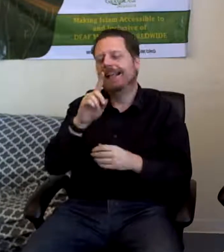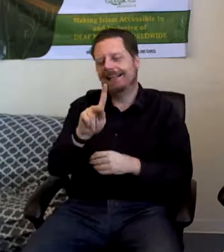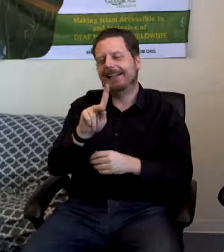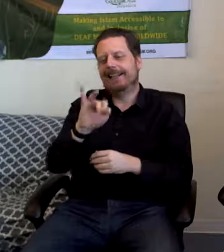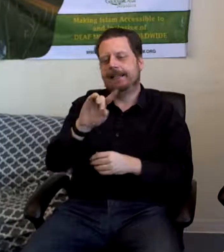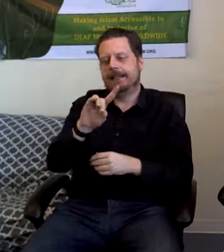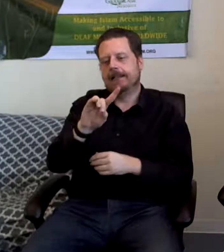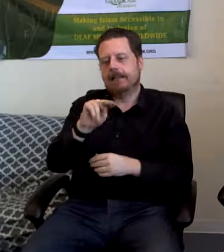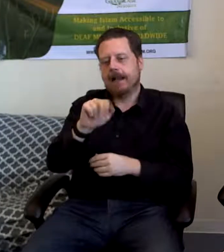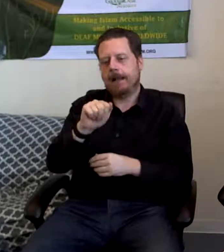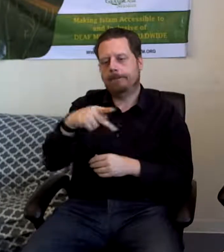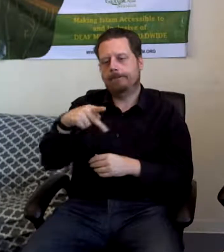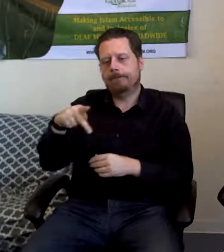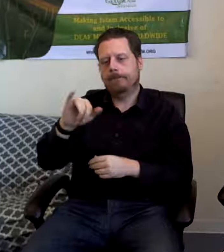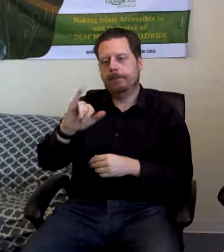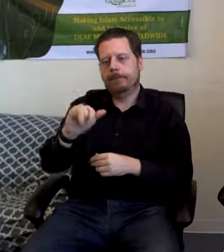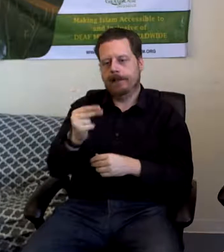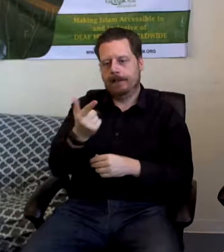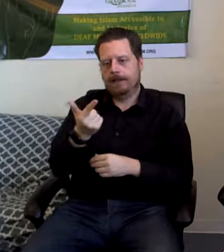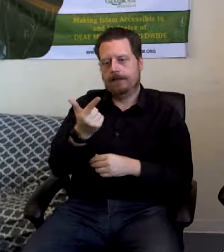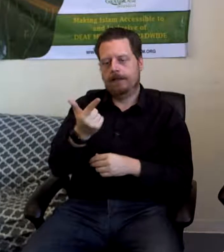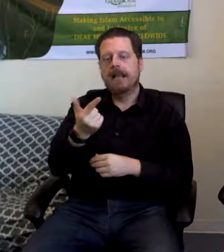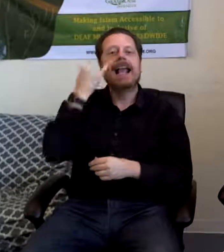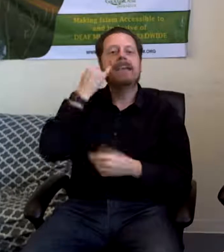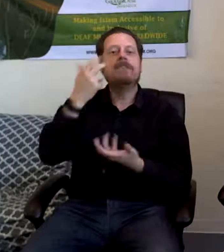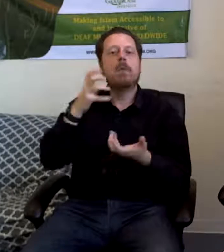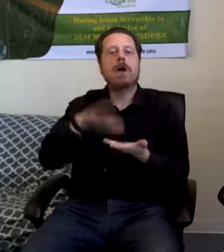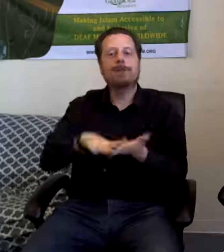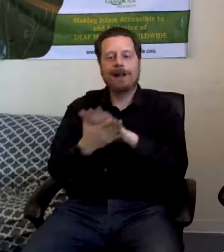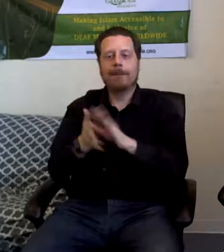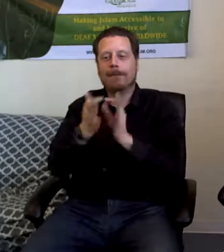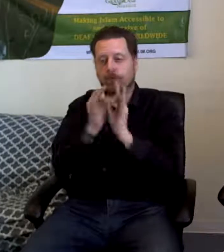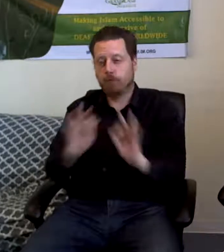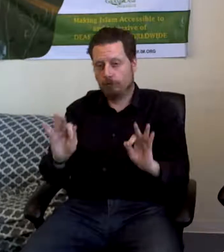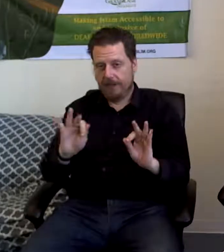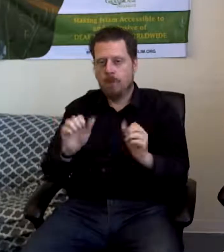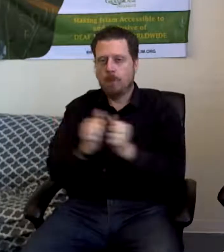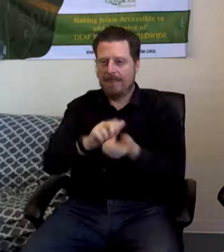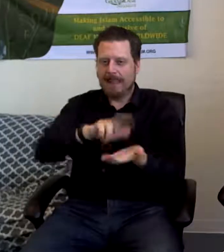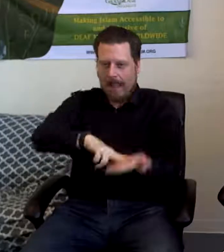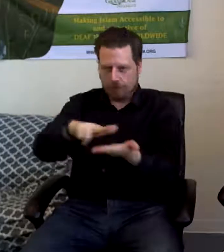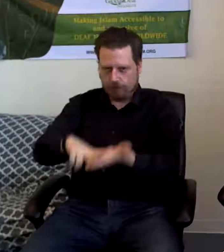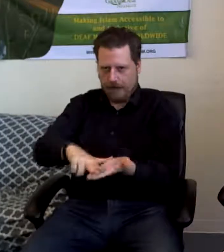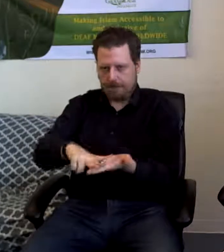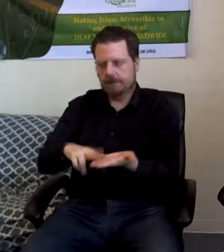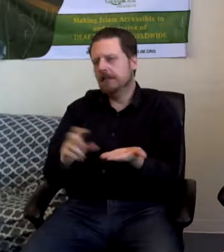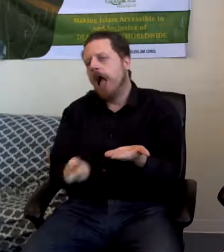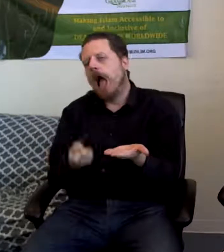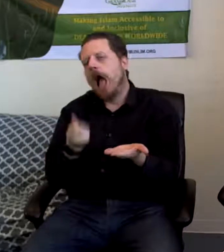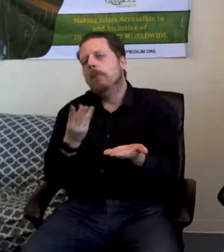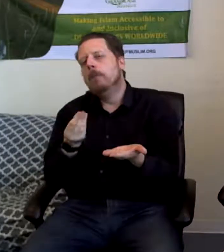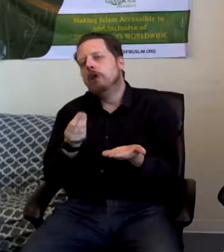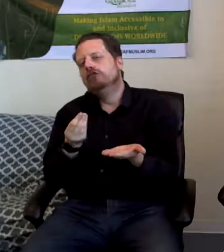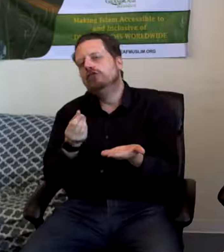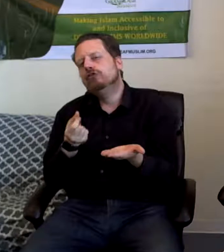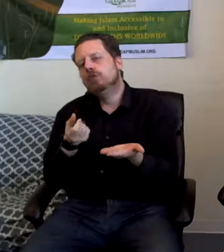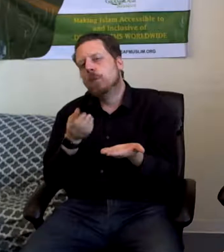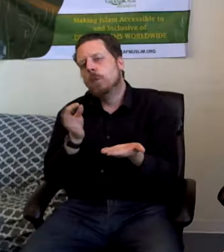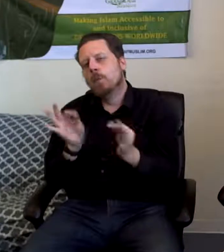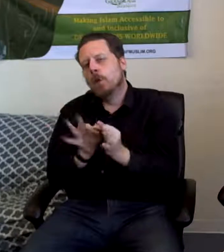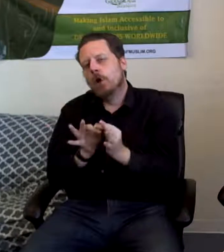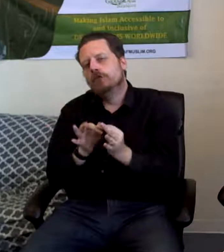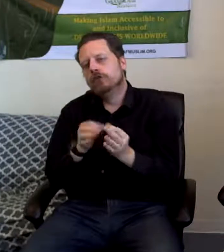then if they want to contract themselves out of slavery, like how much do you want so that you set me